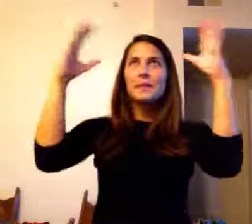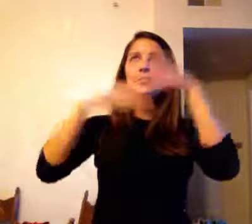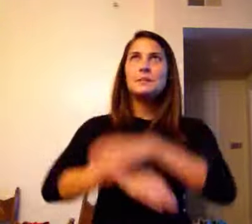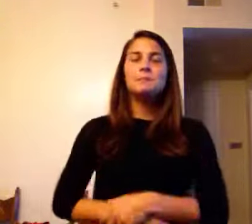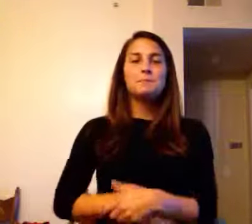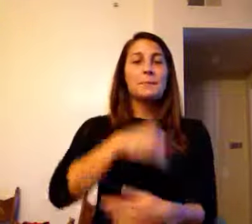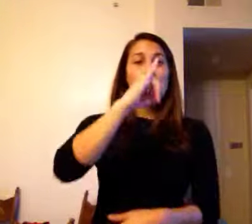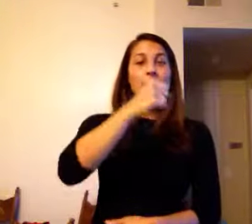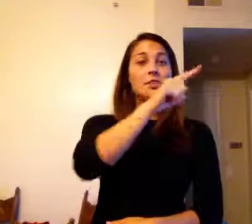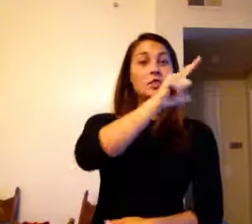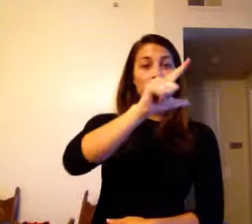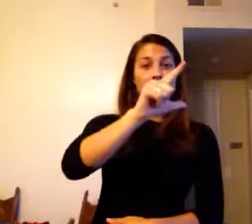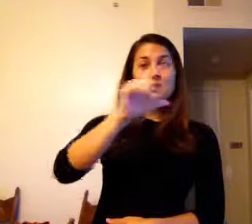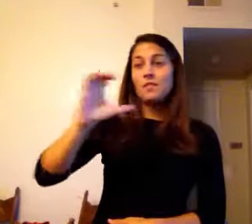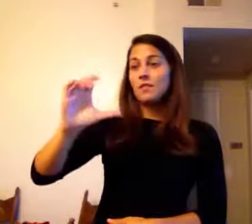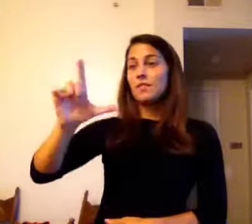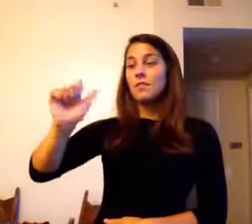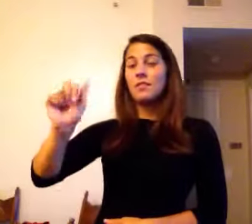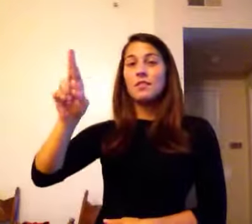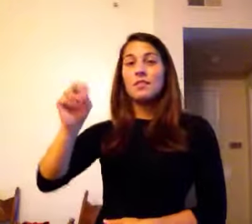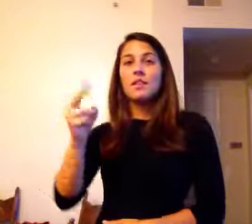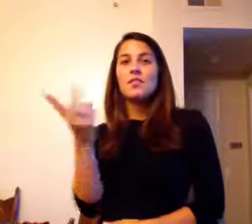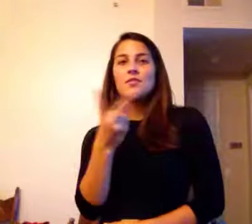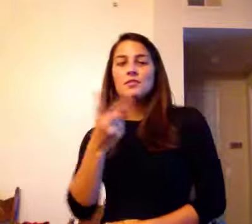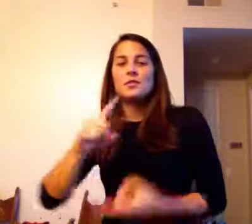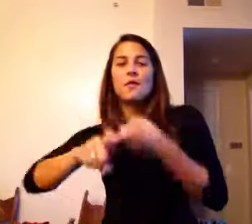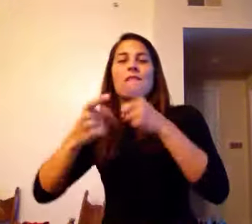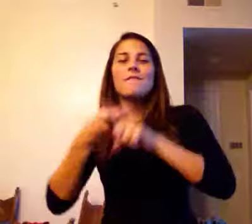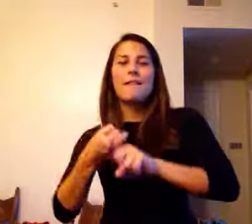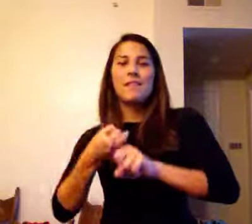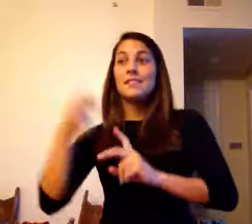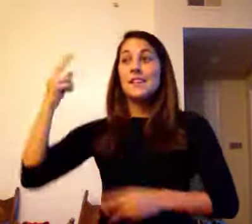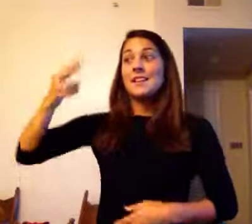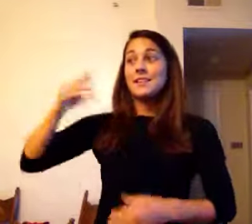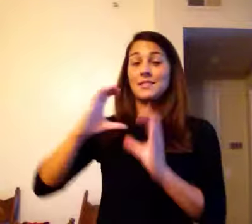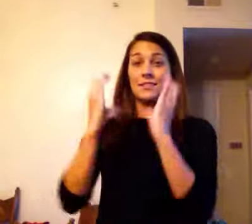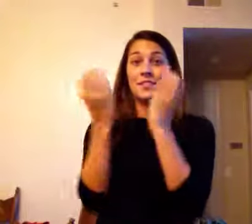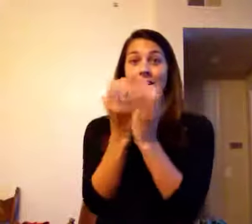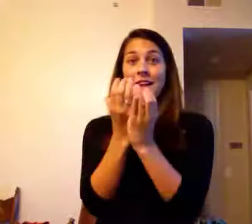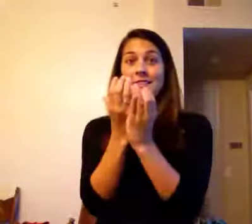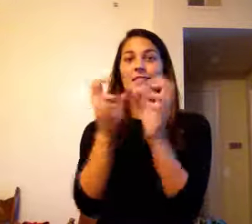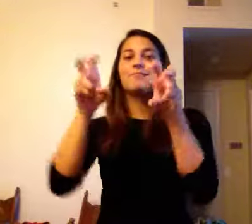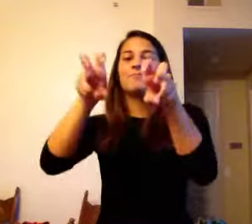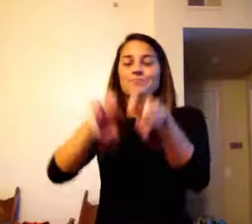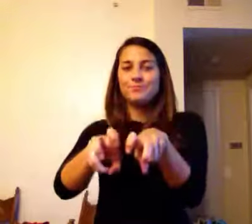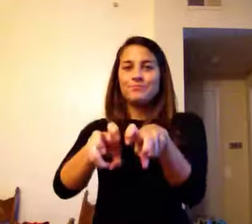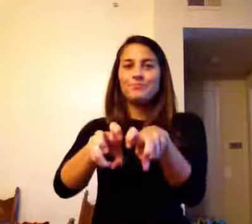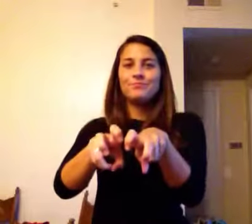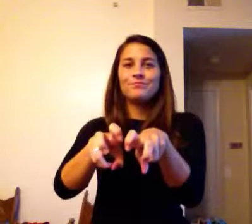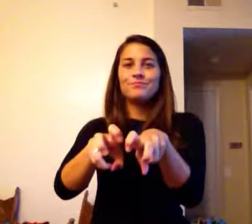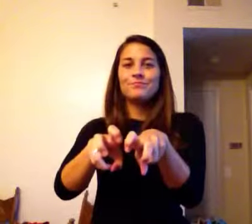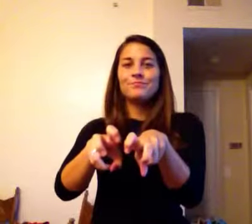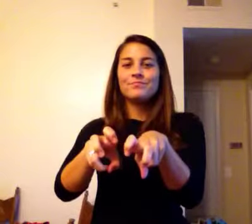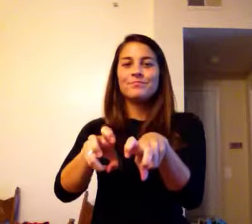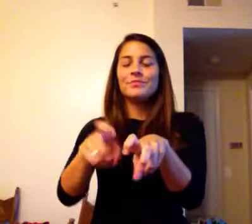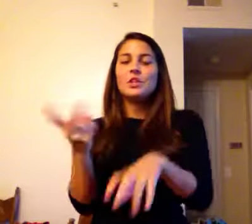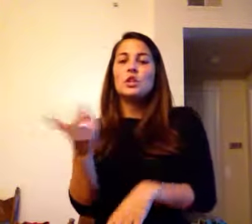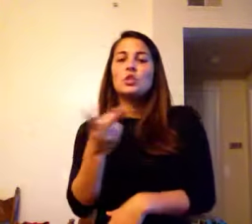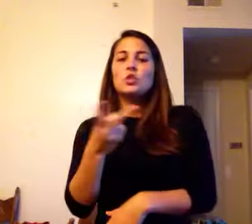and Claire are friends who sit next to each other in history class. They put comparable amounts of work into the class,